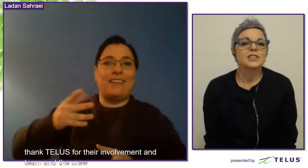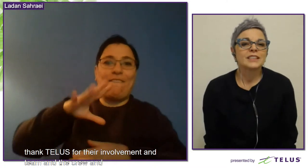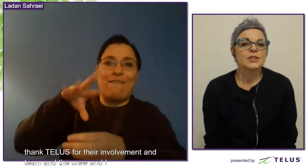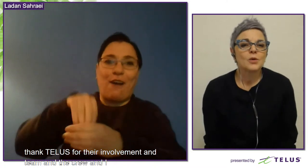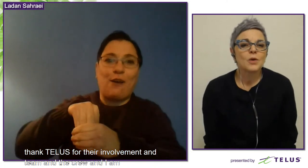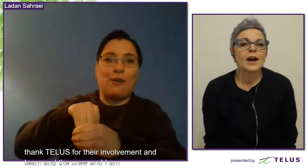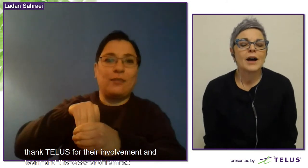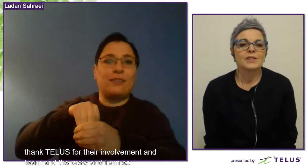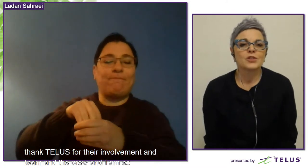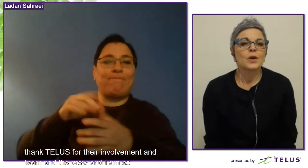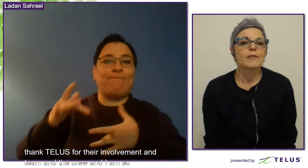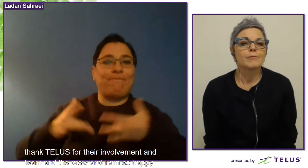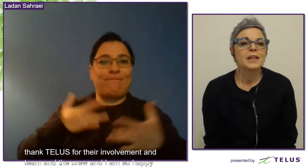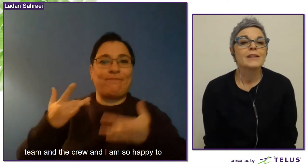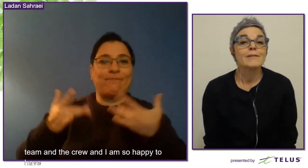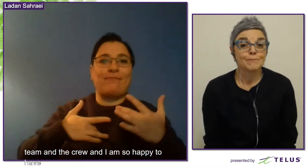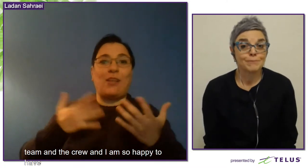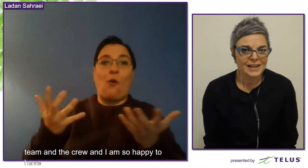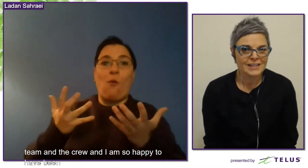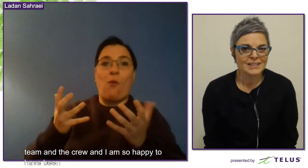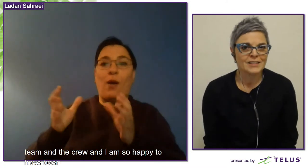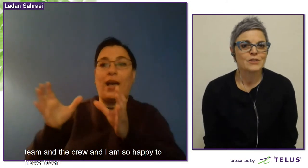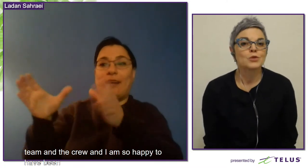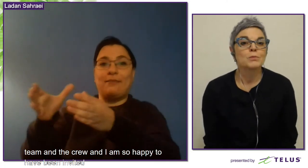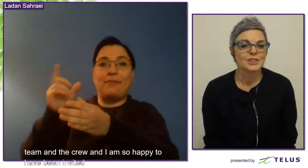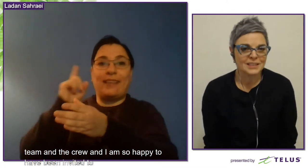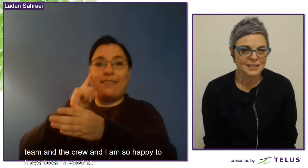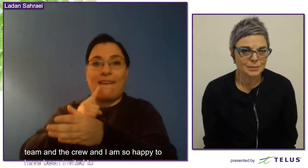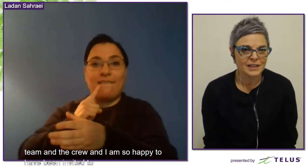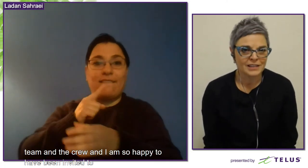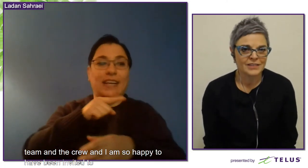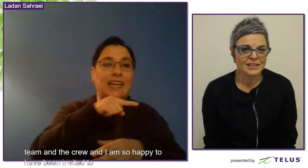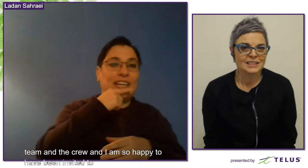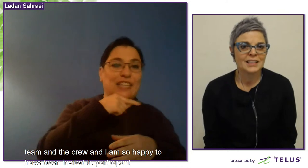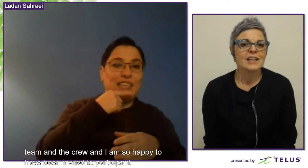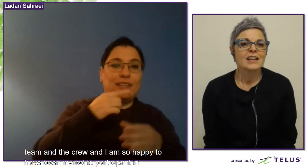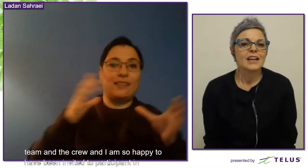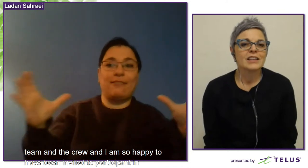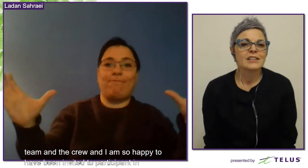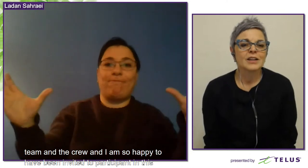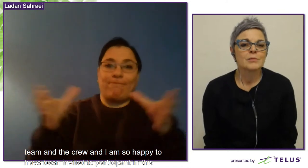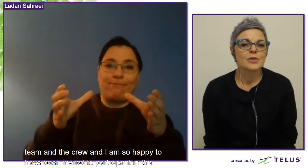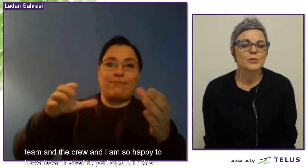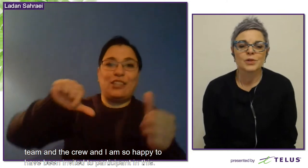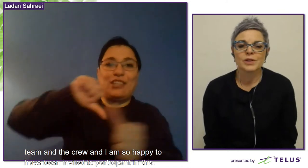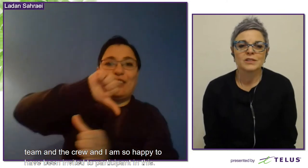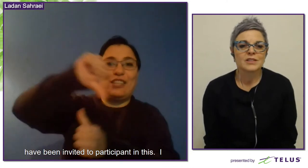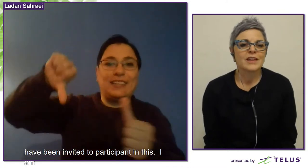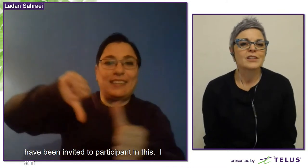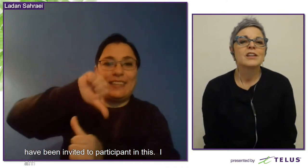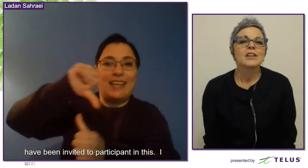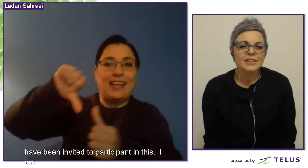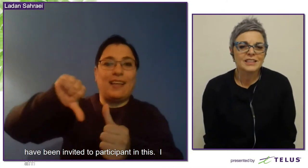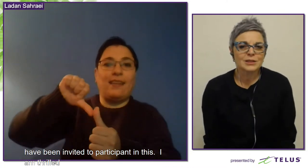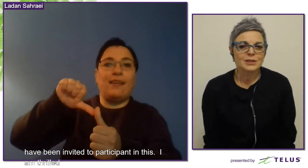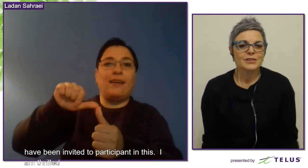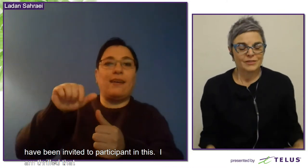And I'm just so happy to have been invited to participate in this. And I'm thrilled